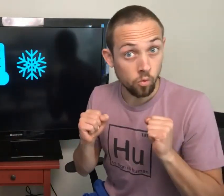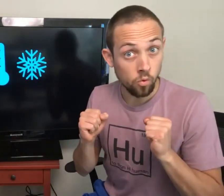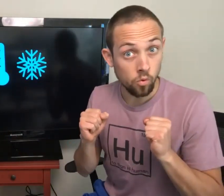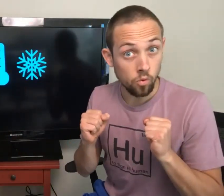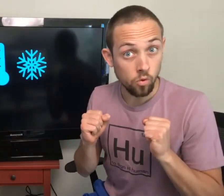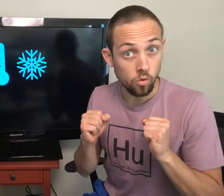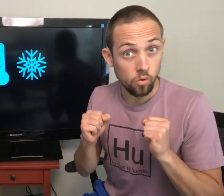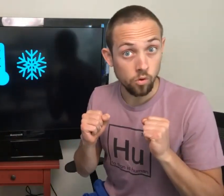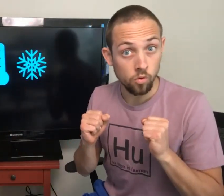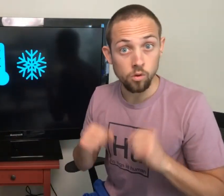Are you cold?